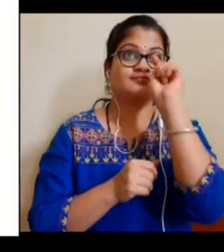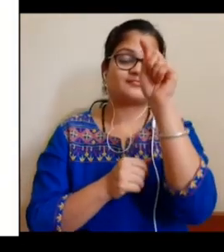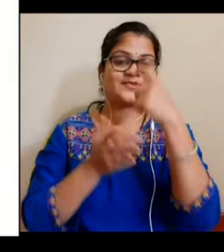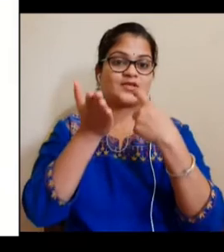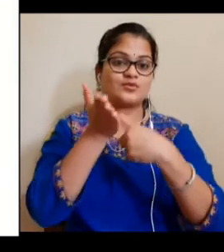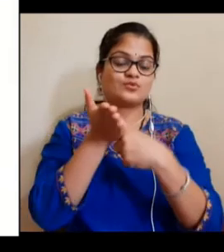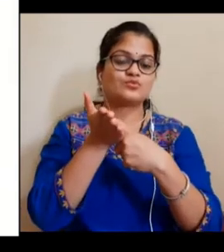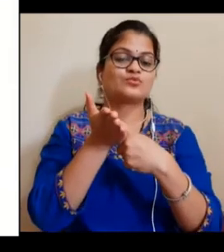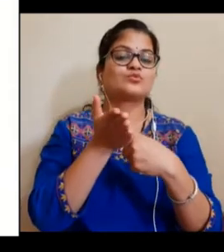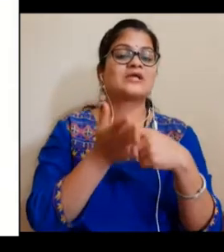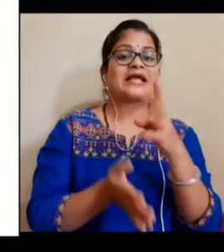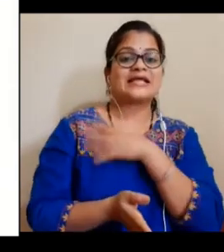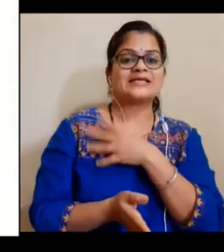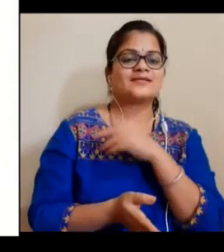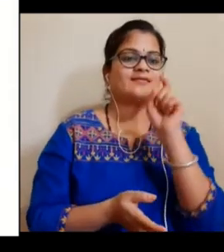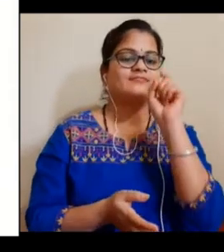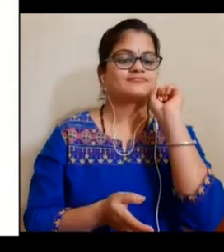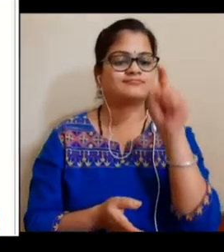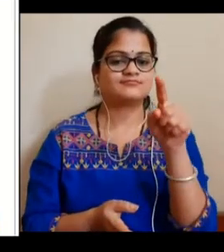Click on the green card.